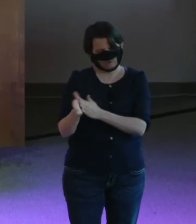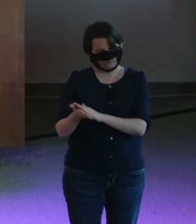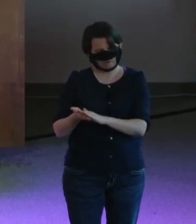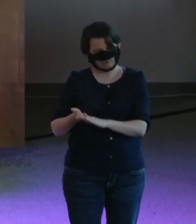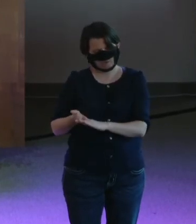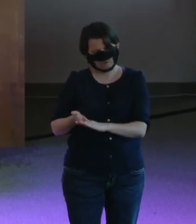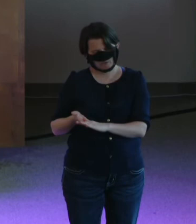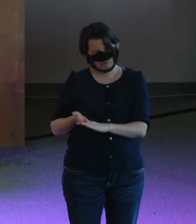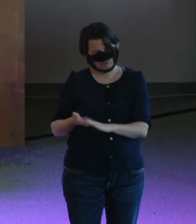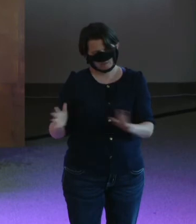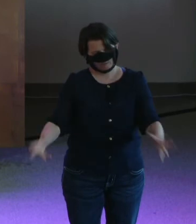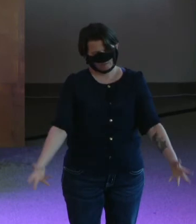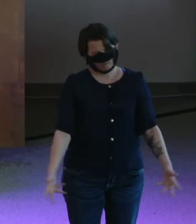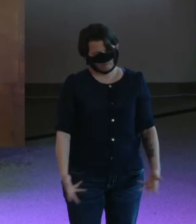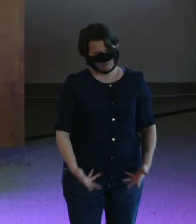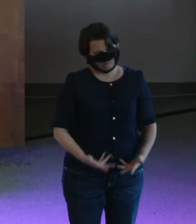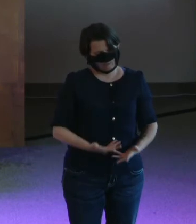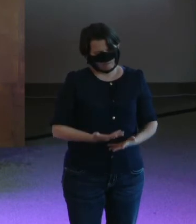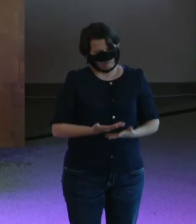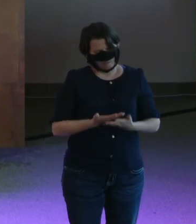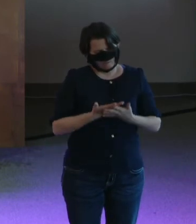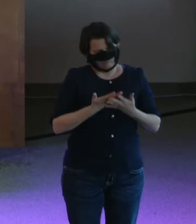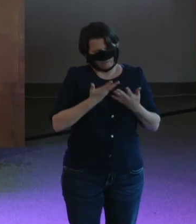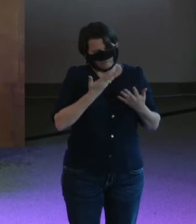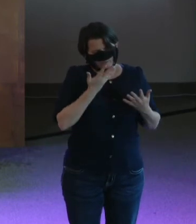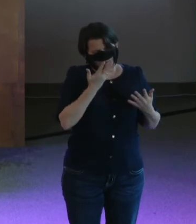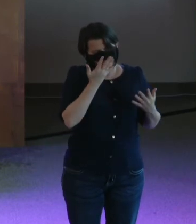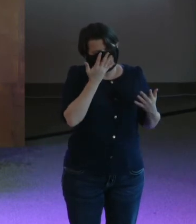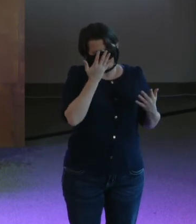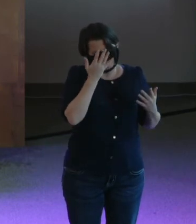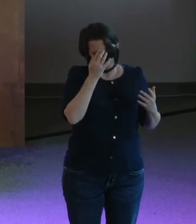forgiveness. Breathe, deep breath in.